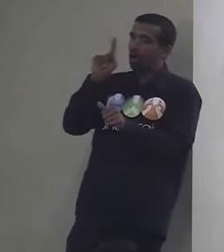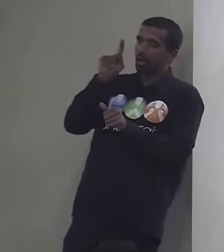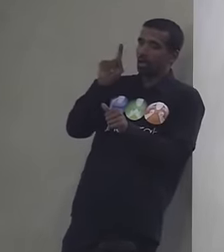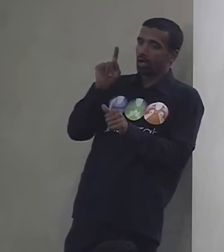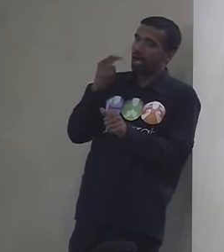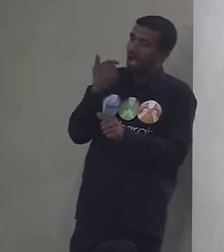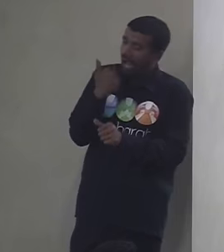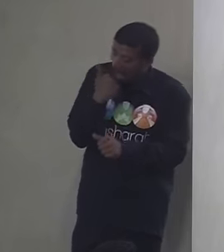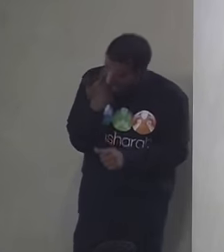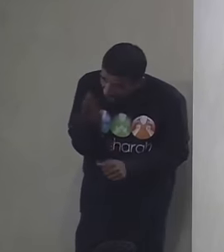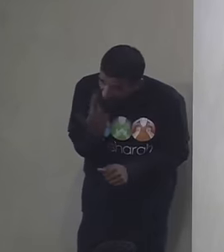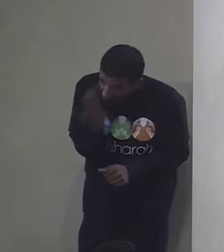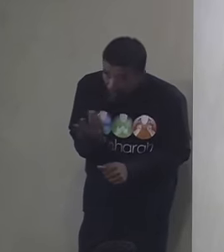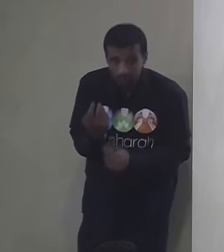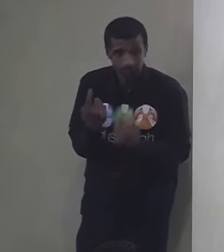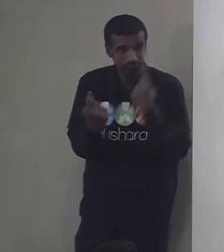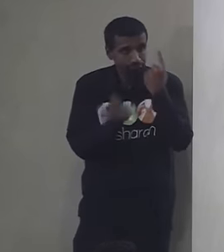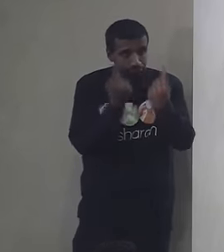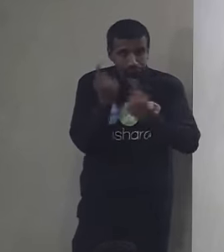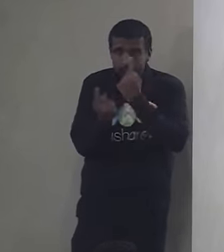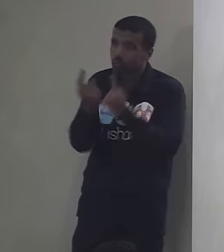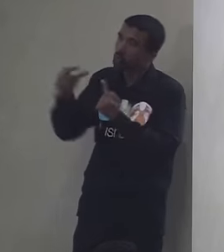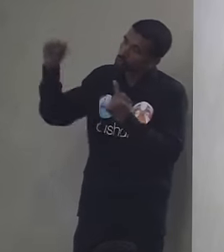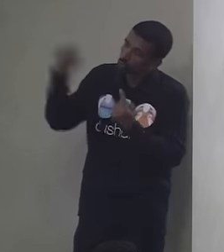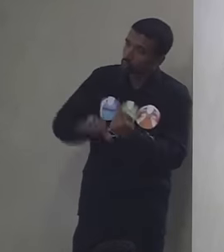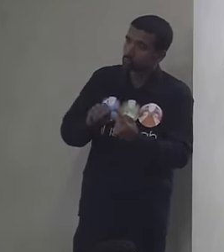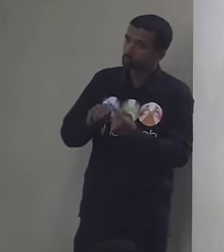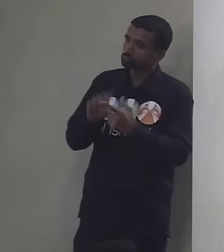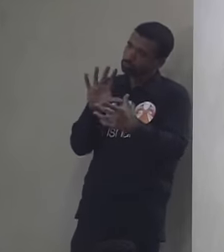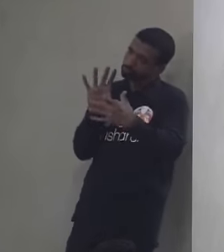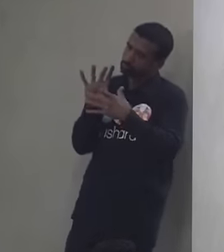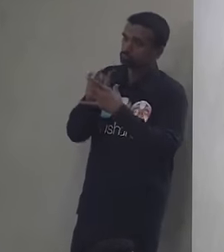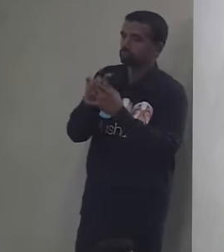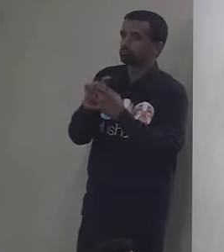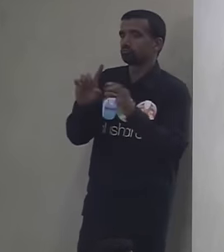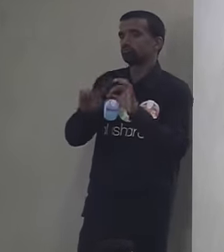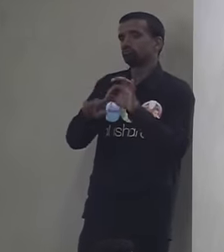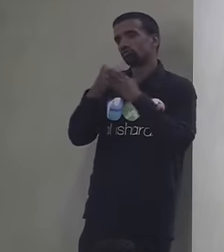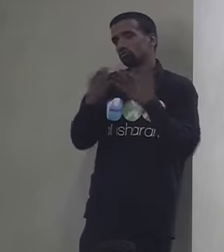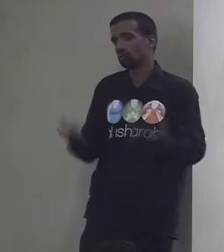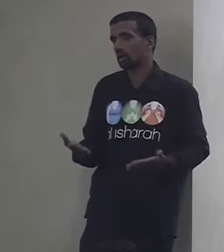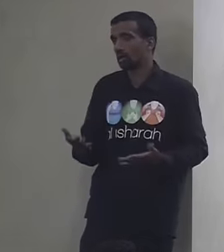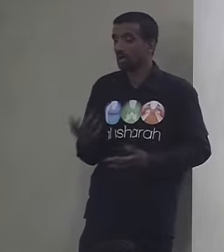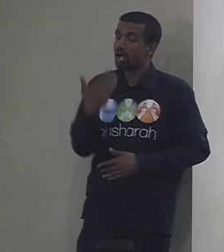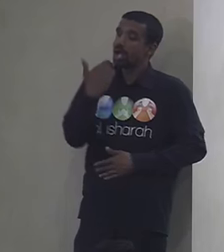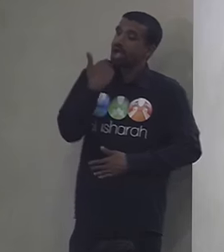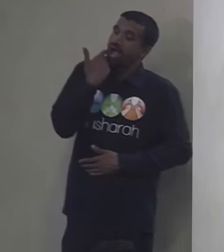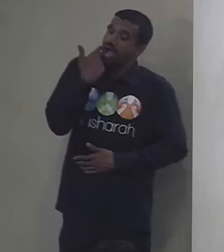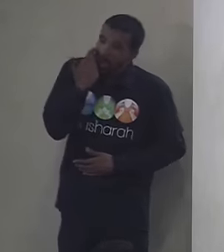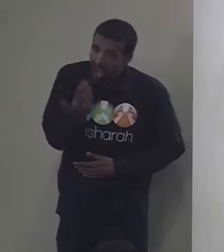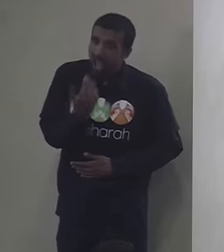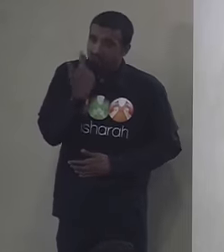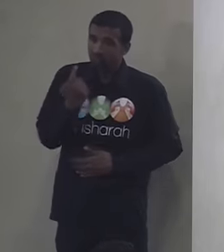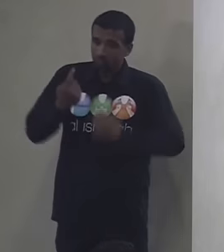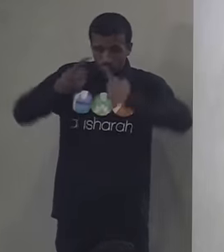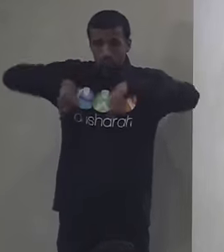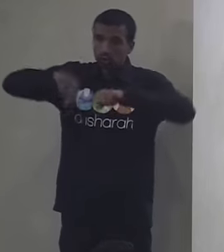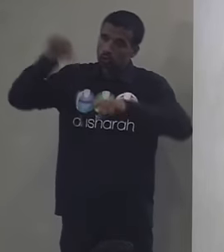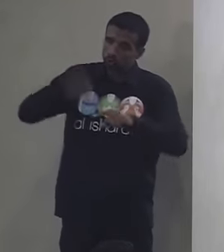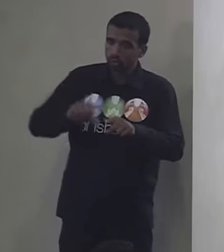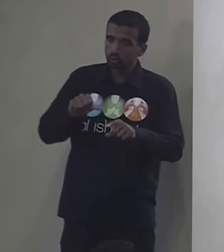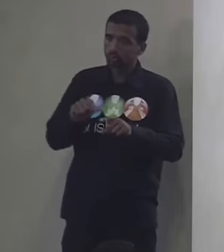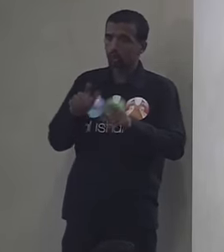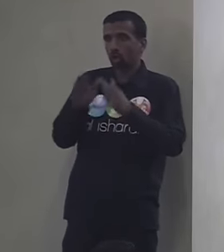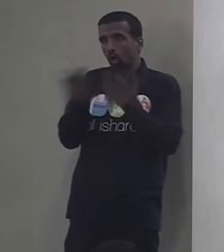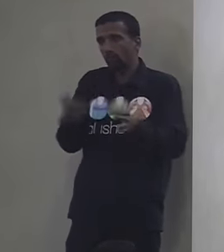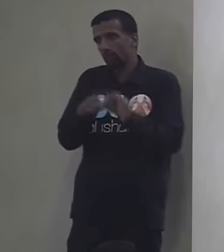something every day from Quran, will keep you on ilm al-yaqeen. It'll keep you focused. It'll take,